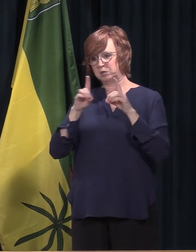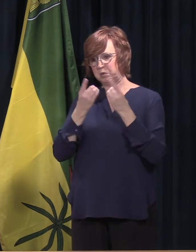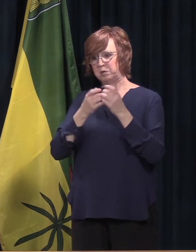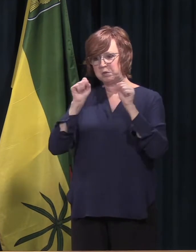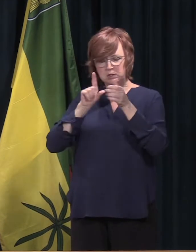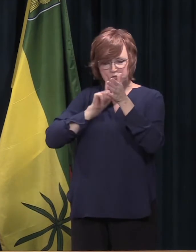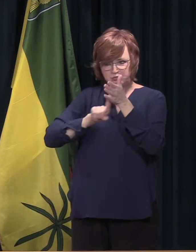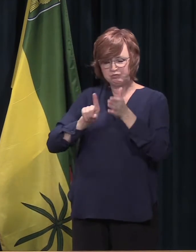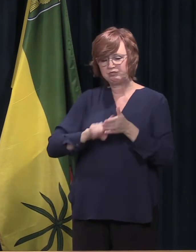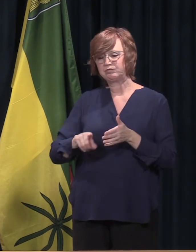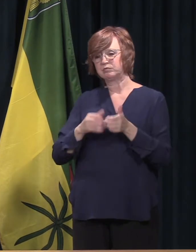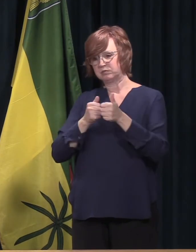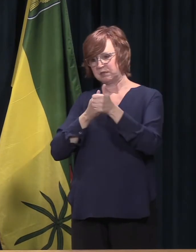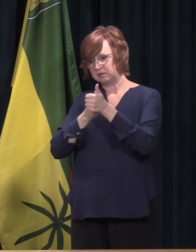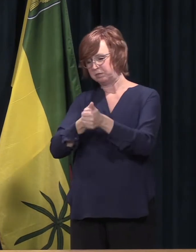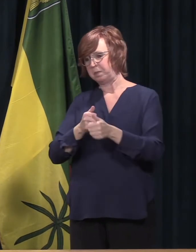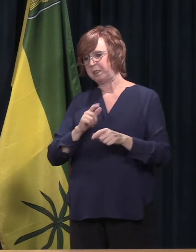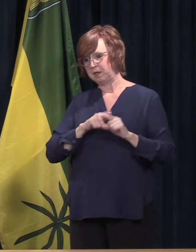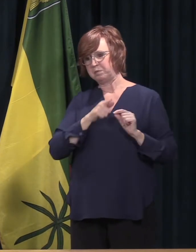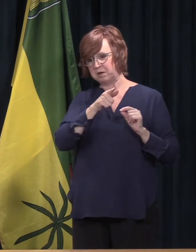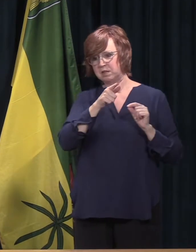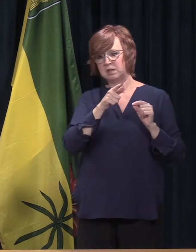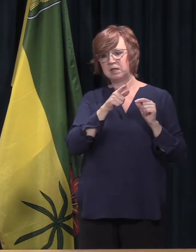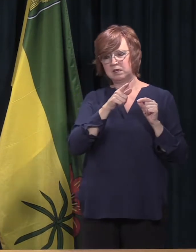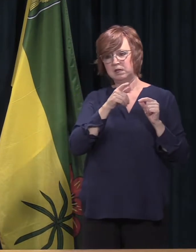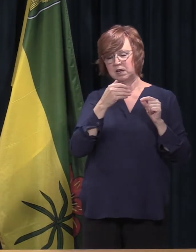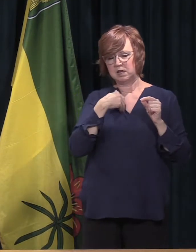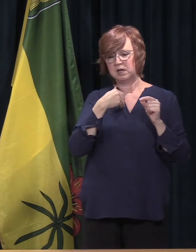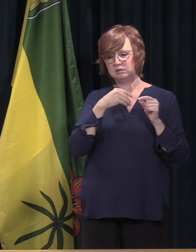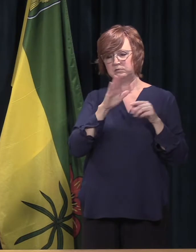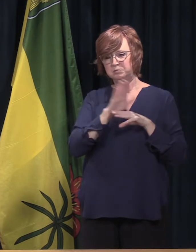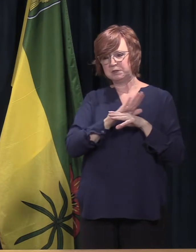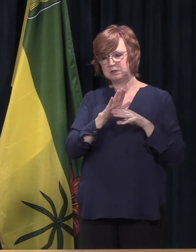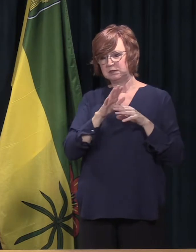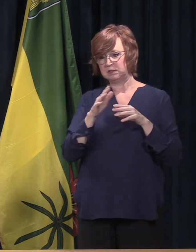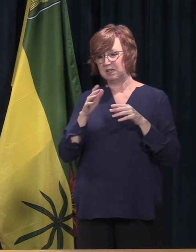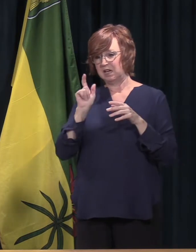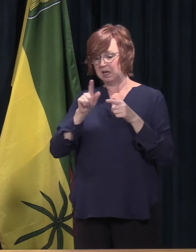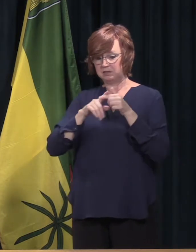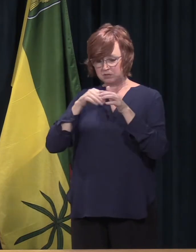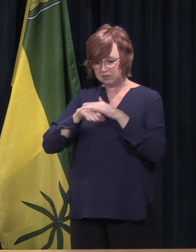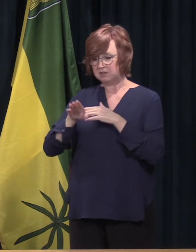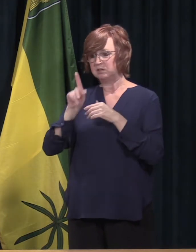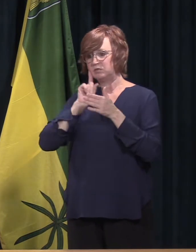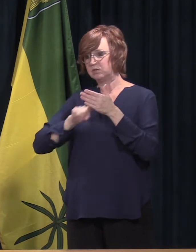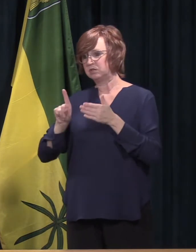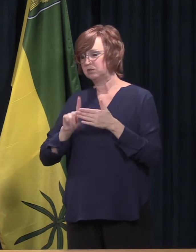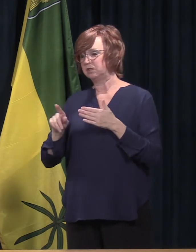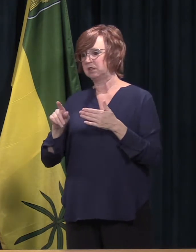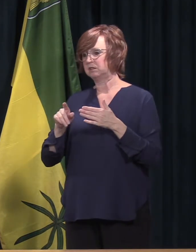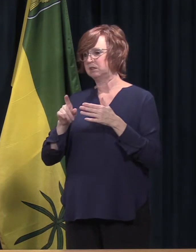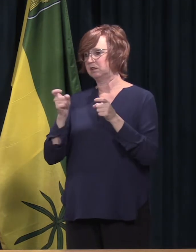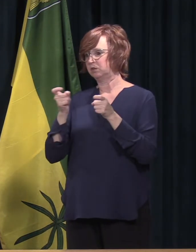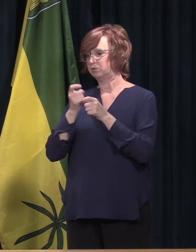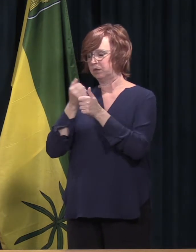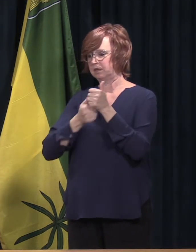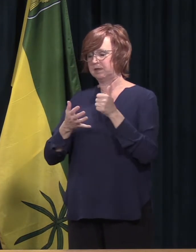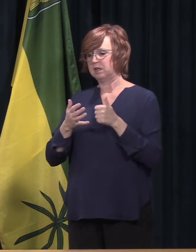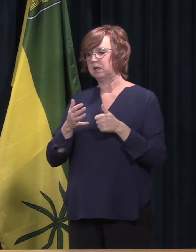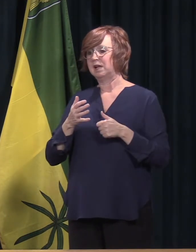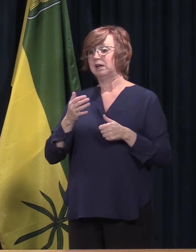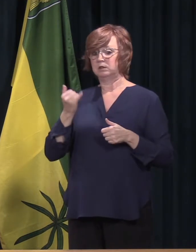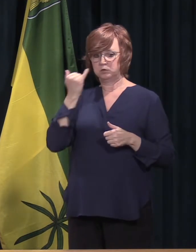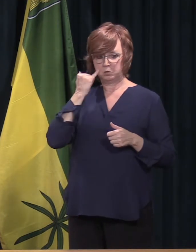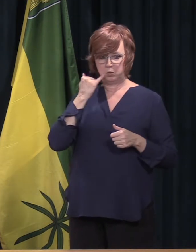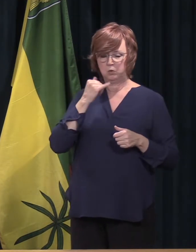very busy trying to manage cases and contacts, and we don't want this expectation that it has to be something that's policed. But obviously, if there's a complaint,